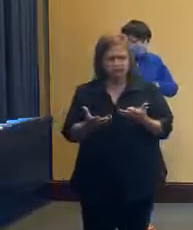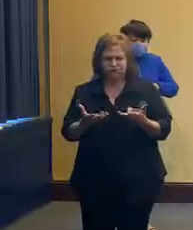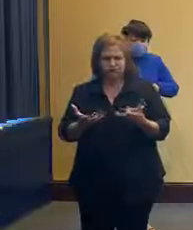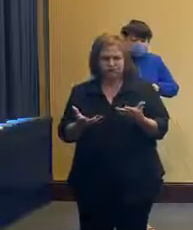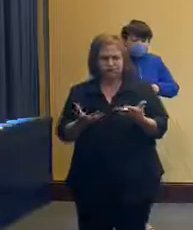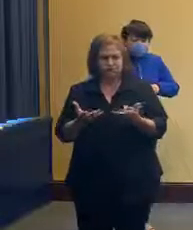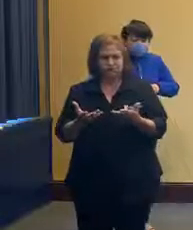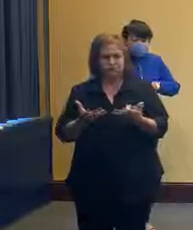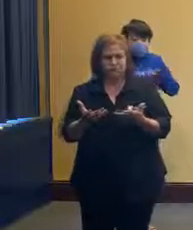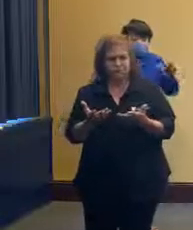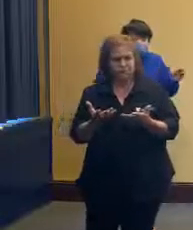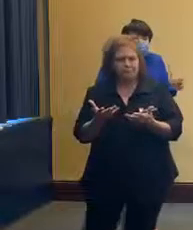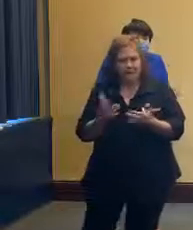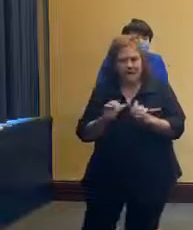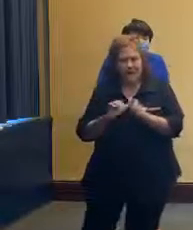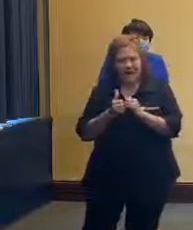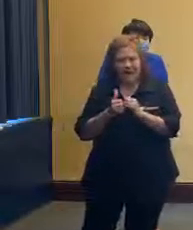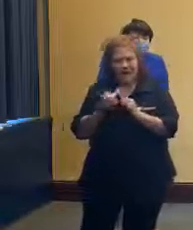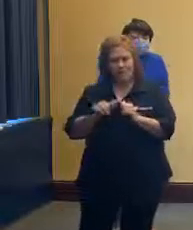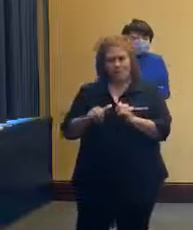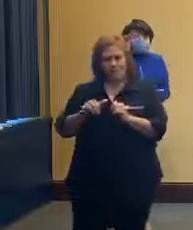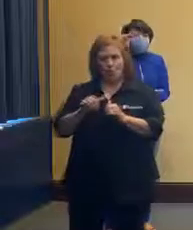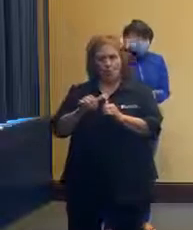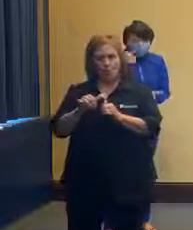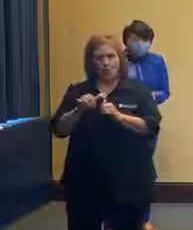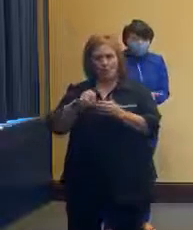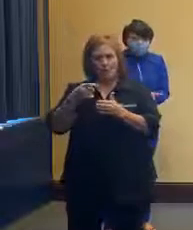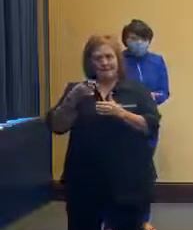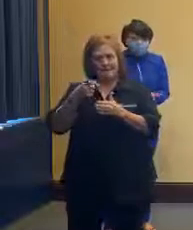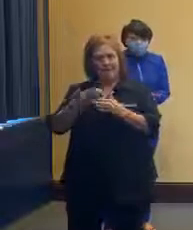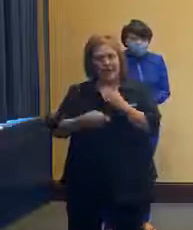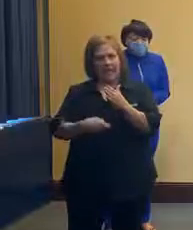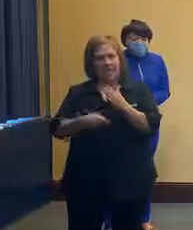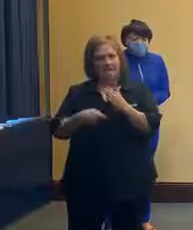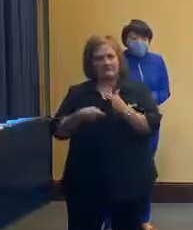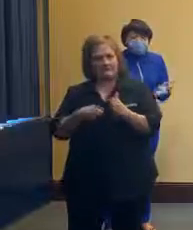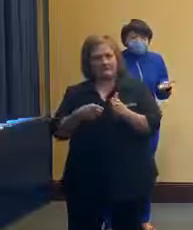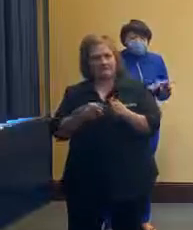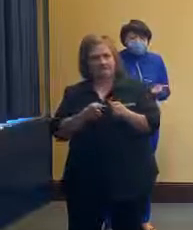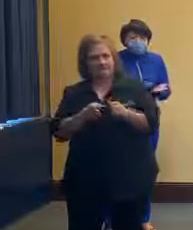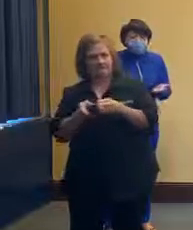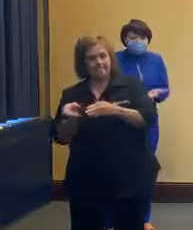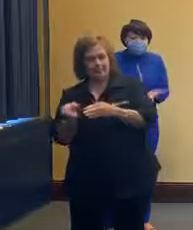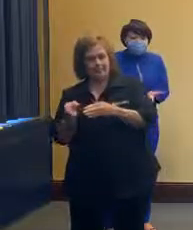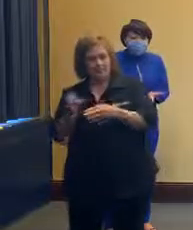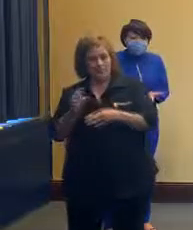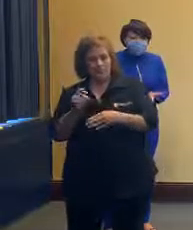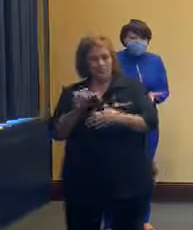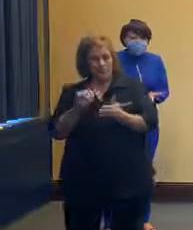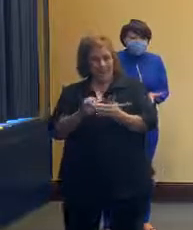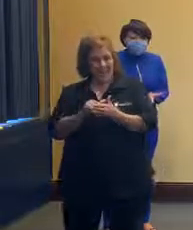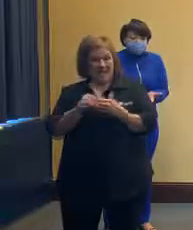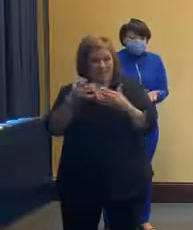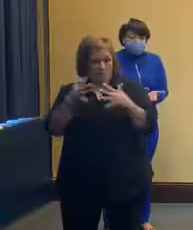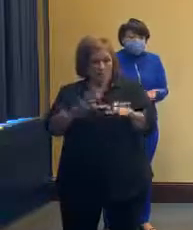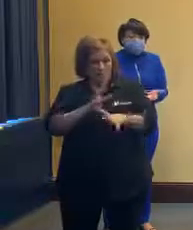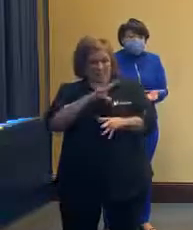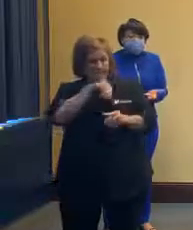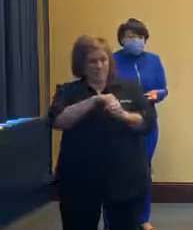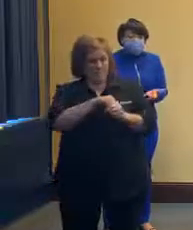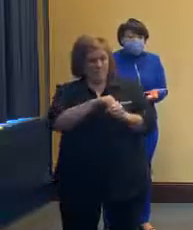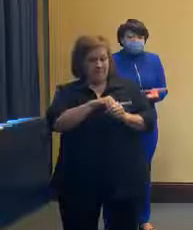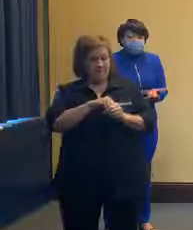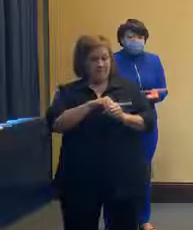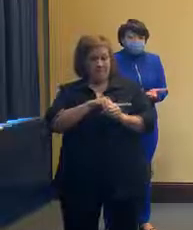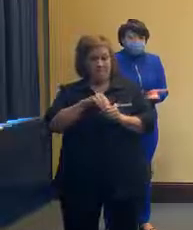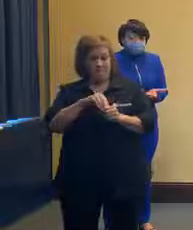just to how those taxes will roll off. So it's baked into the formula already. So I do